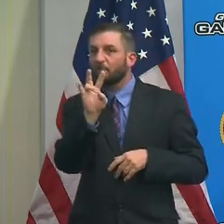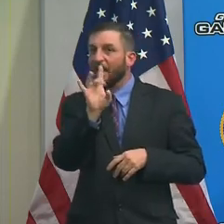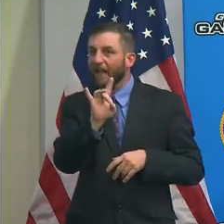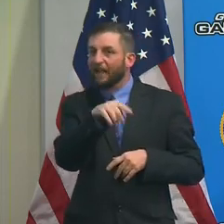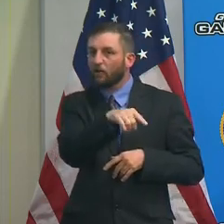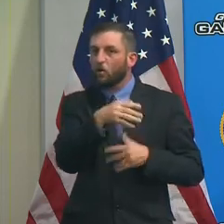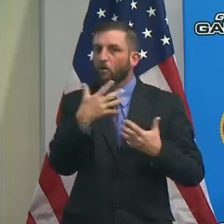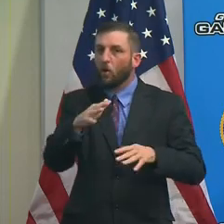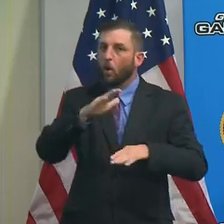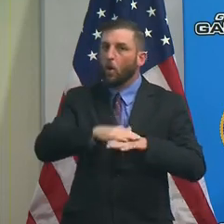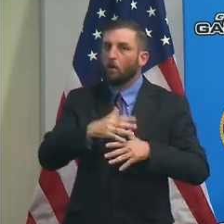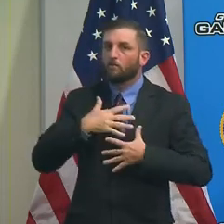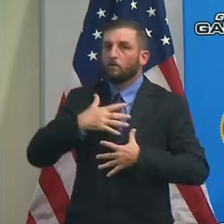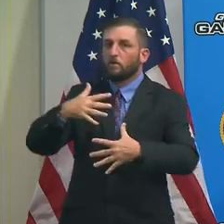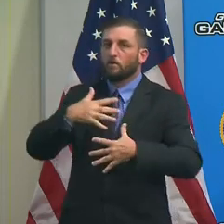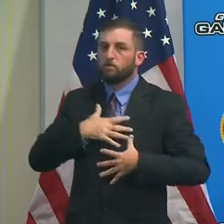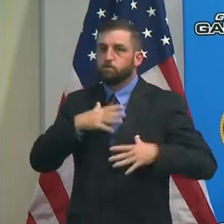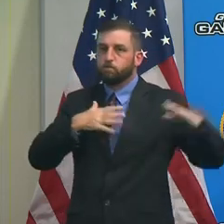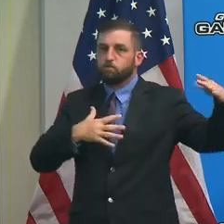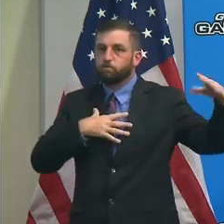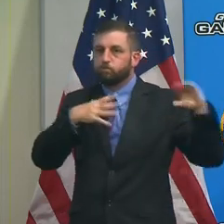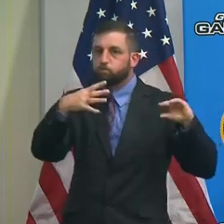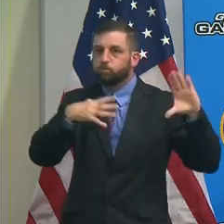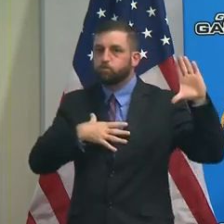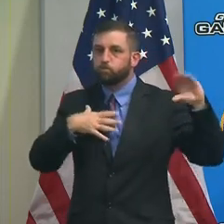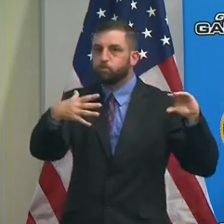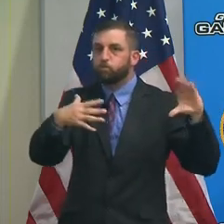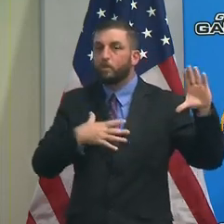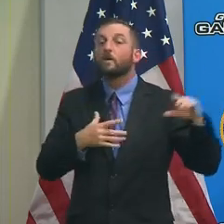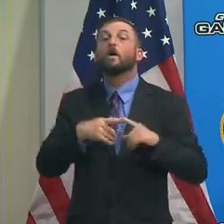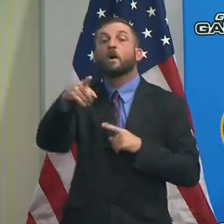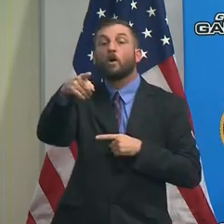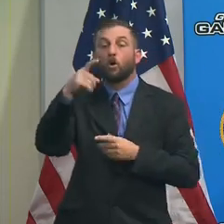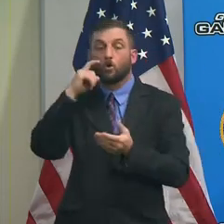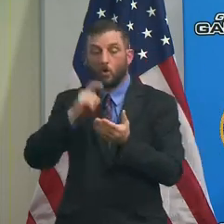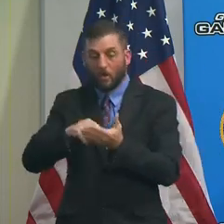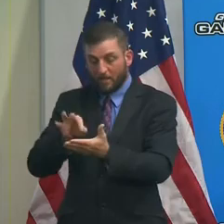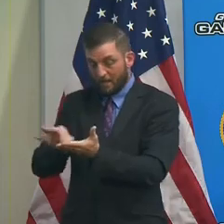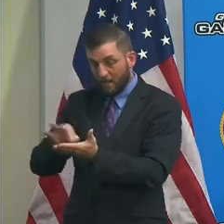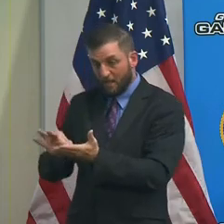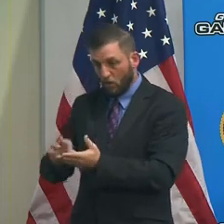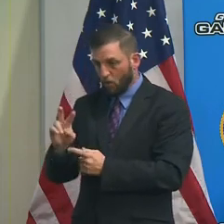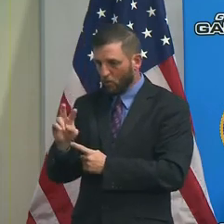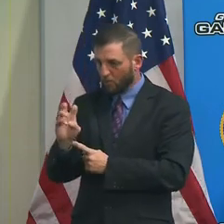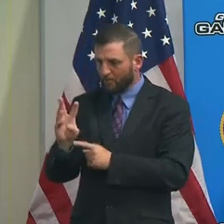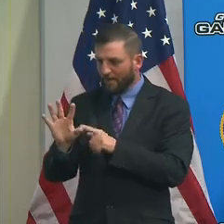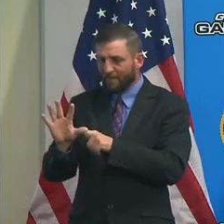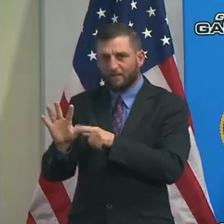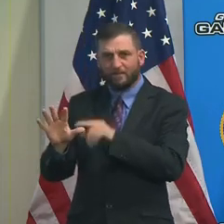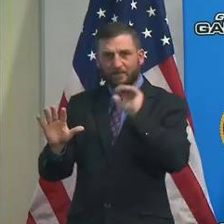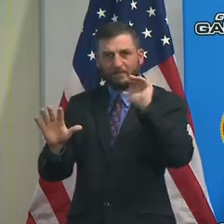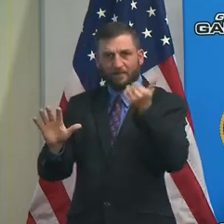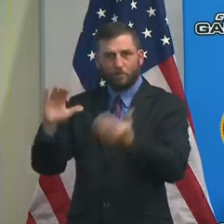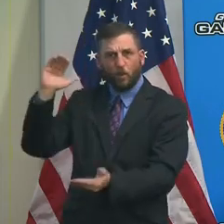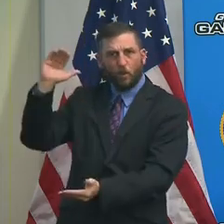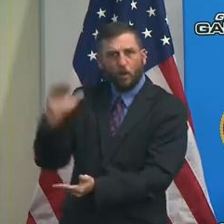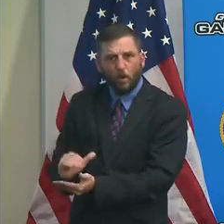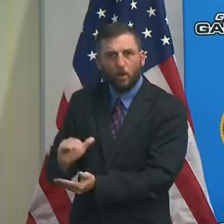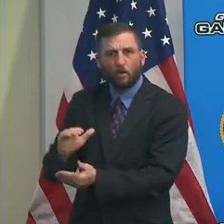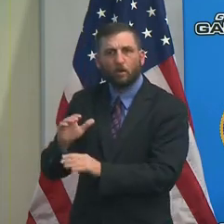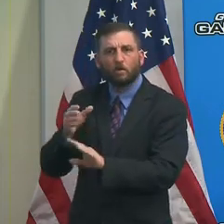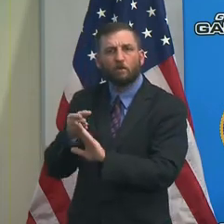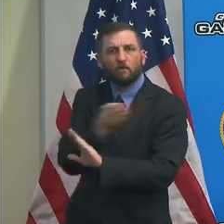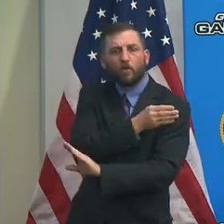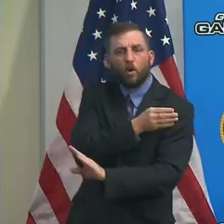ventilators. You will note that our case count today of 265 is much lower than we've been reporting,